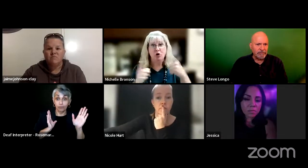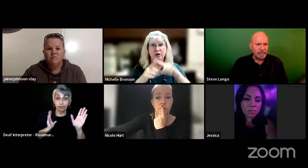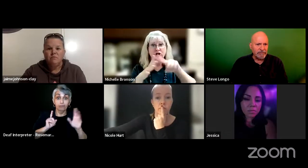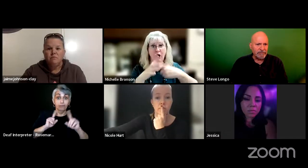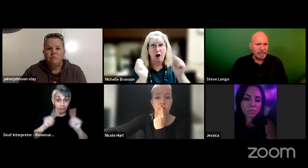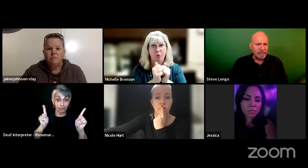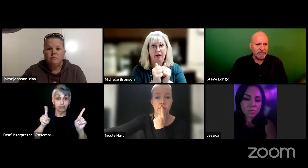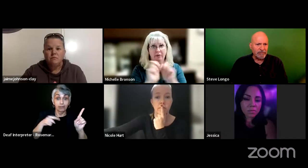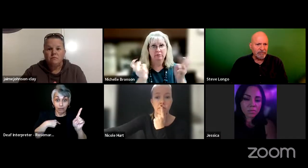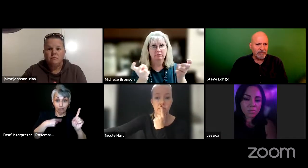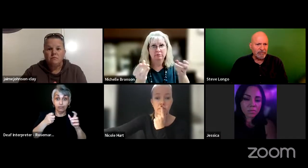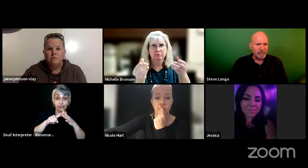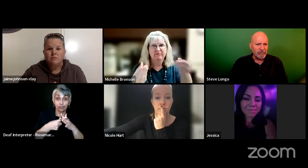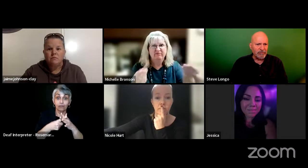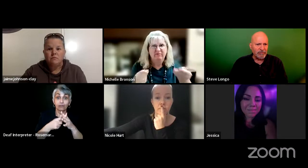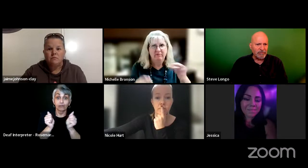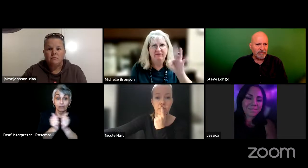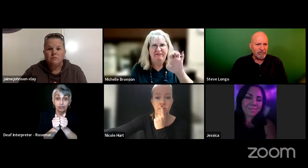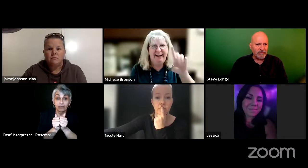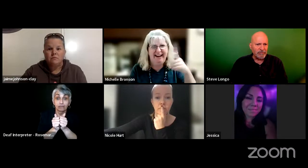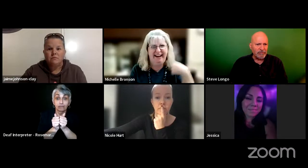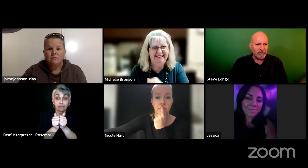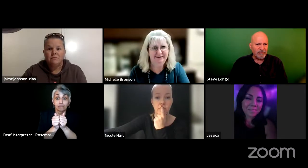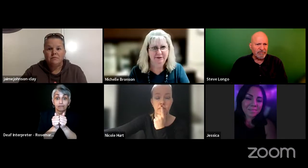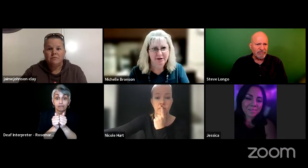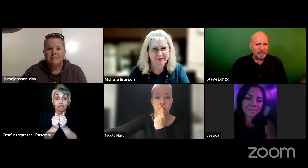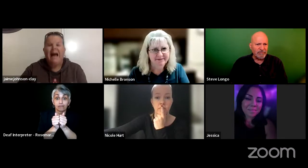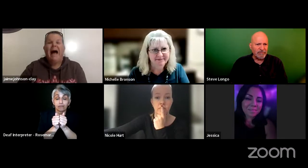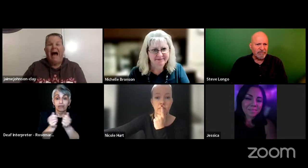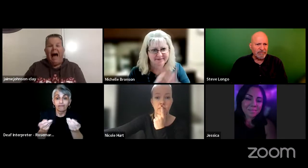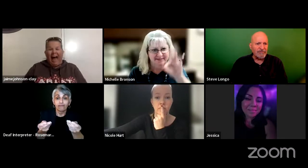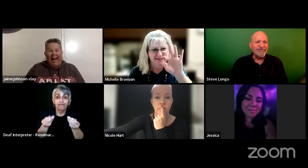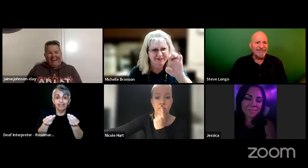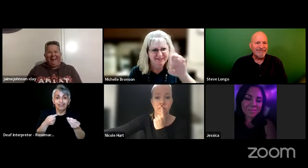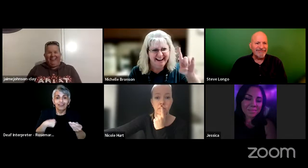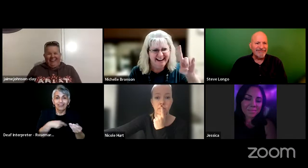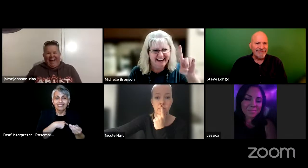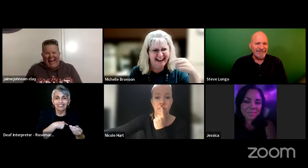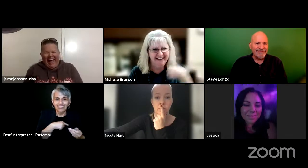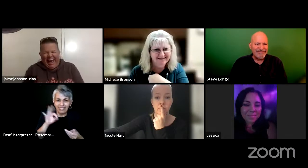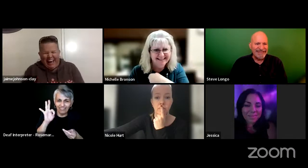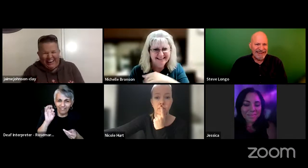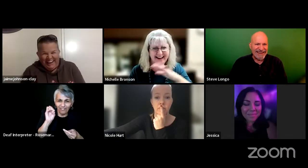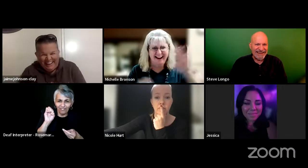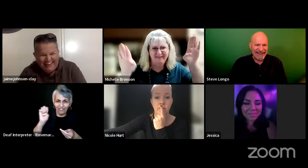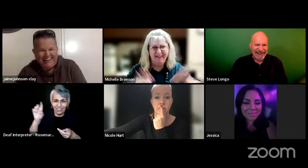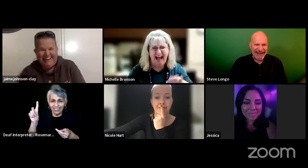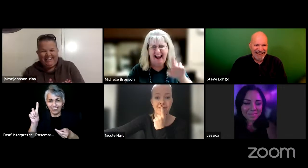I'm not on the board, but I would like to start with feeding us.